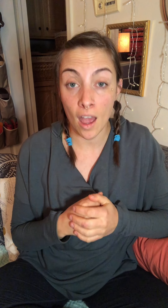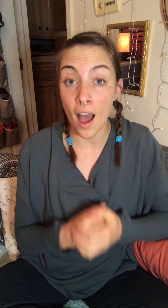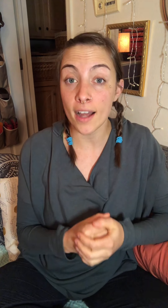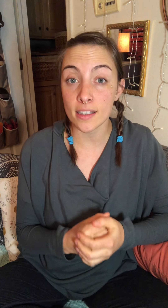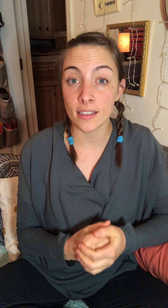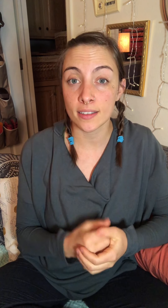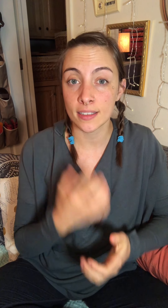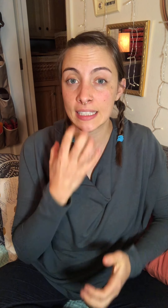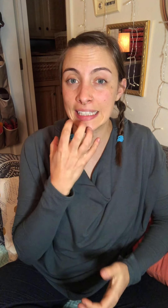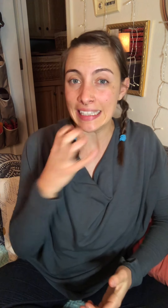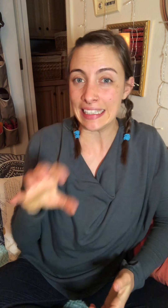hot,